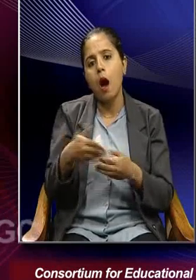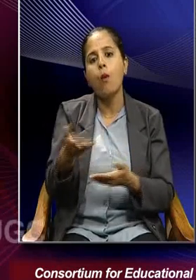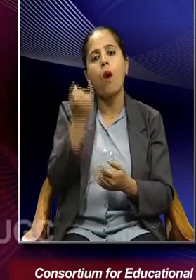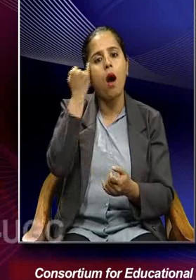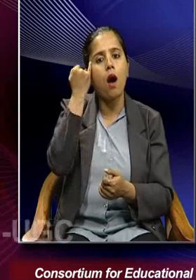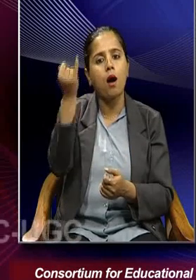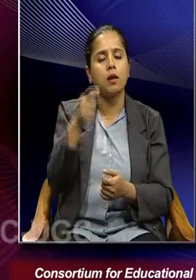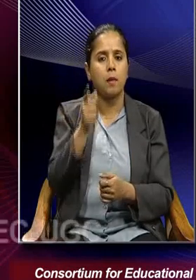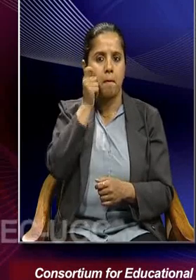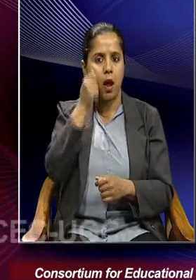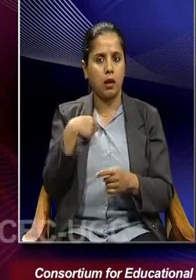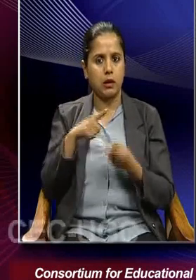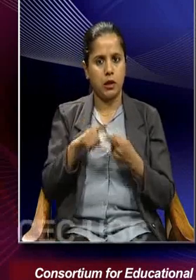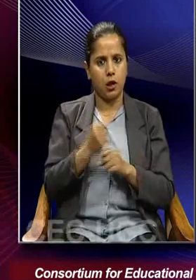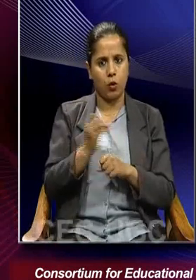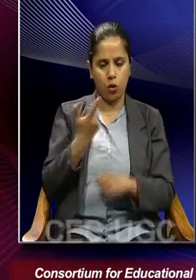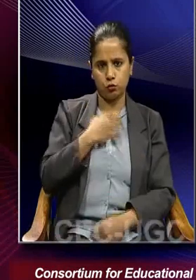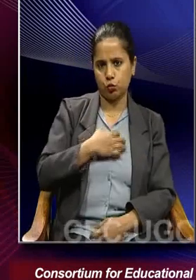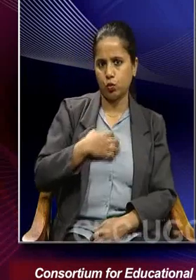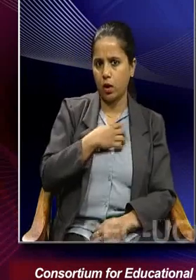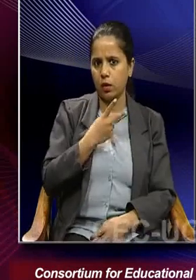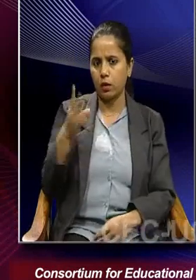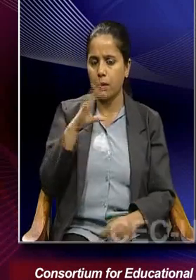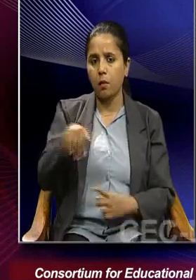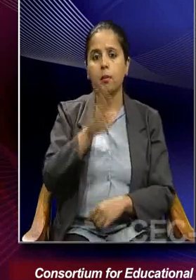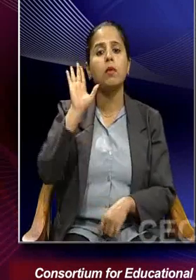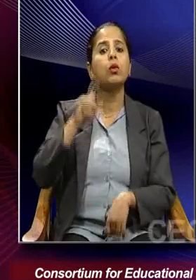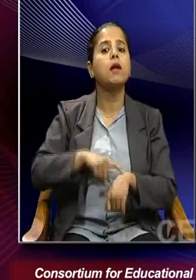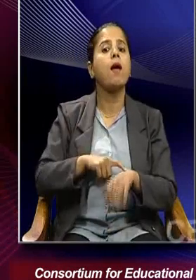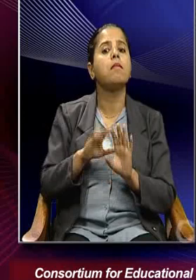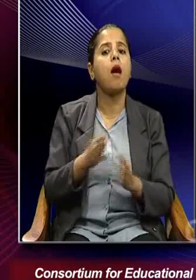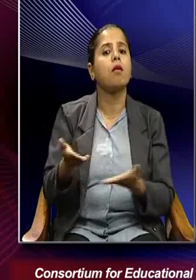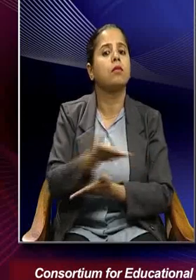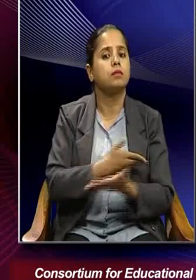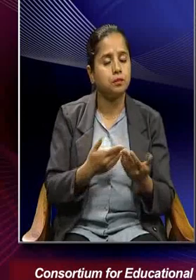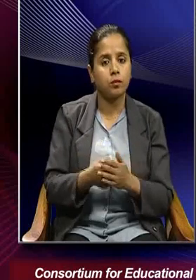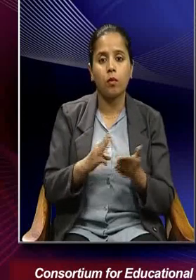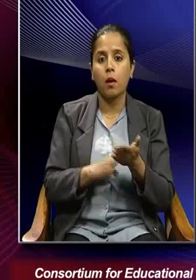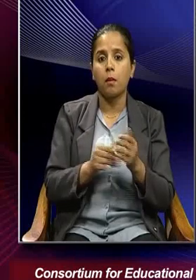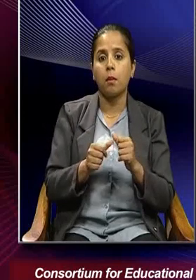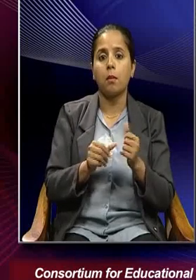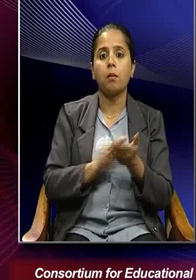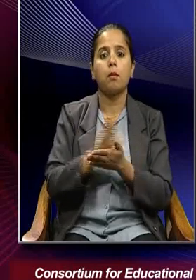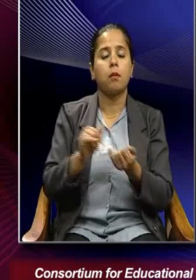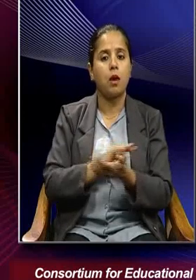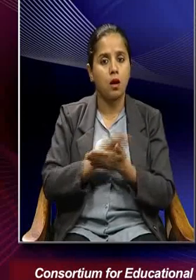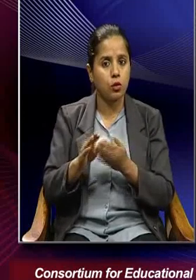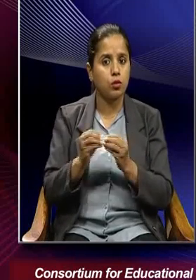of male ego and jealousy, they are there at that point of time. And Mahesh Bhatt,